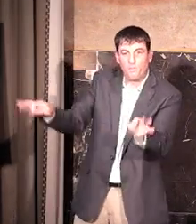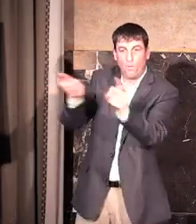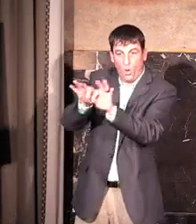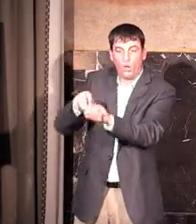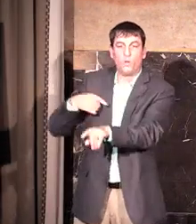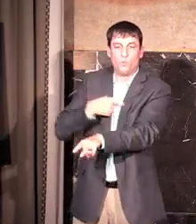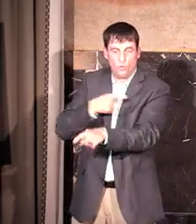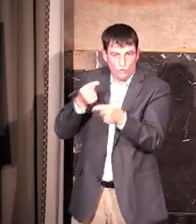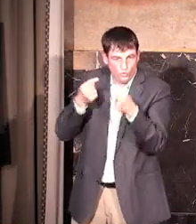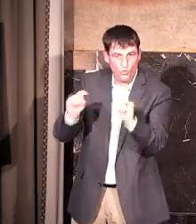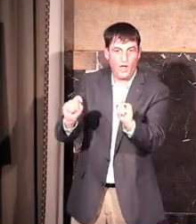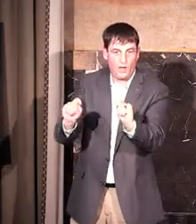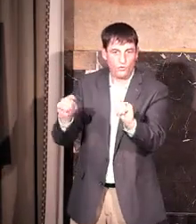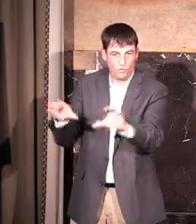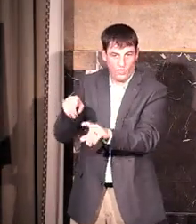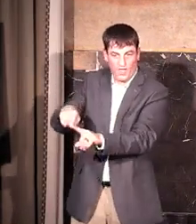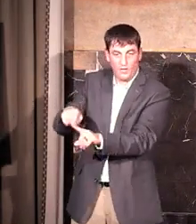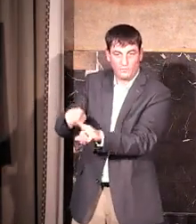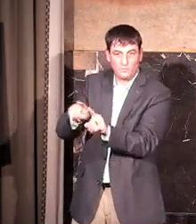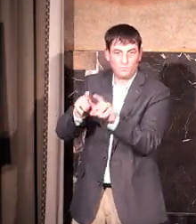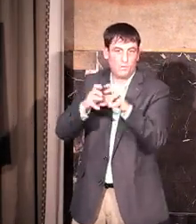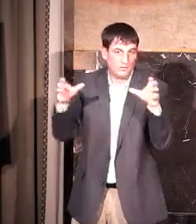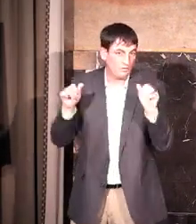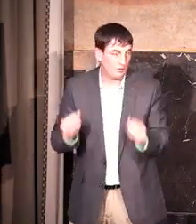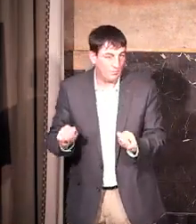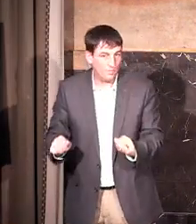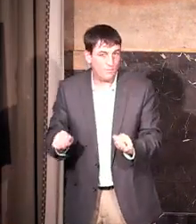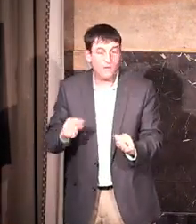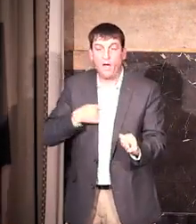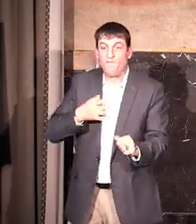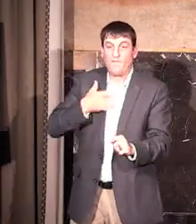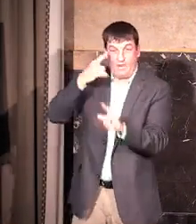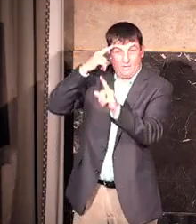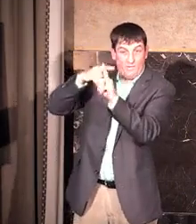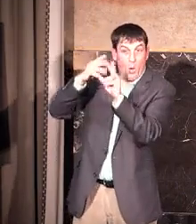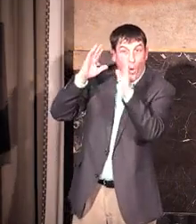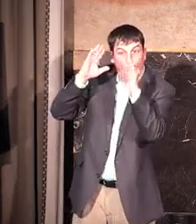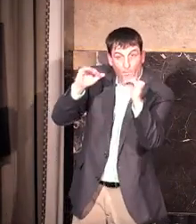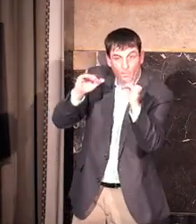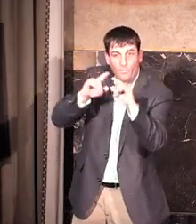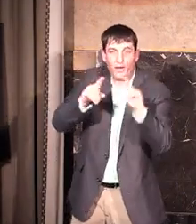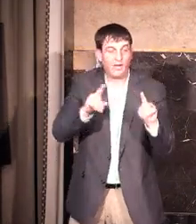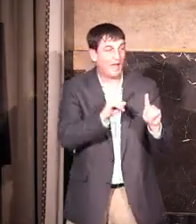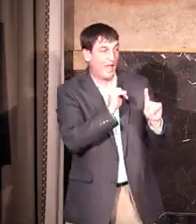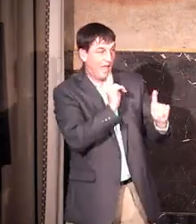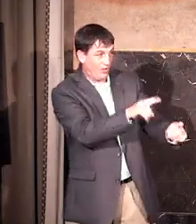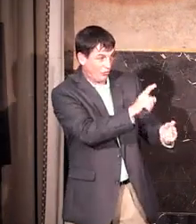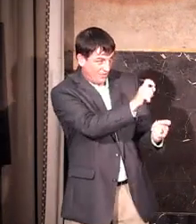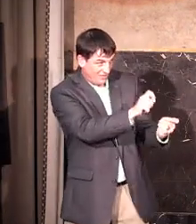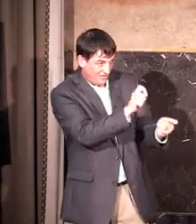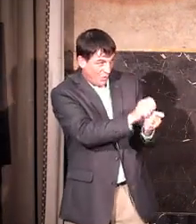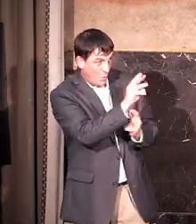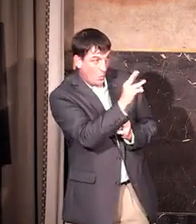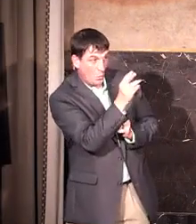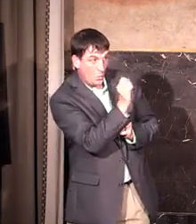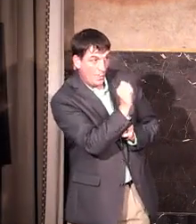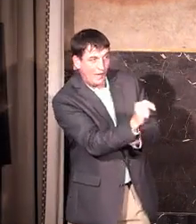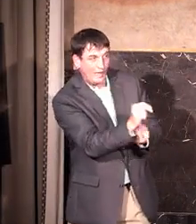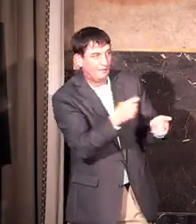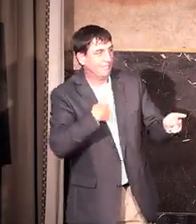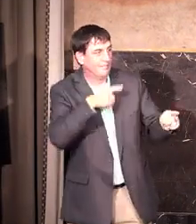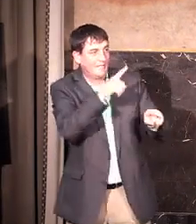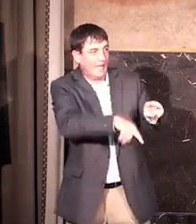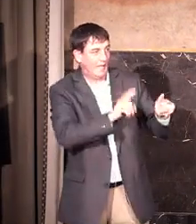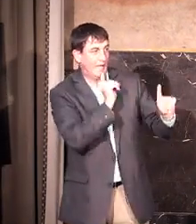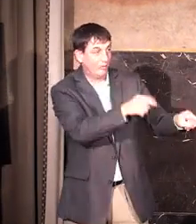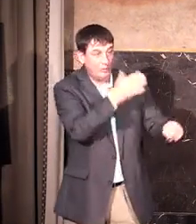do. I'm hopeful, but I'm not going to answer your question because we haven't looked at the data that we're going to have to look at in order